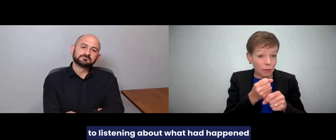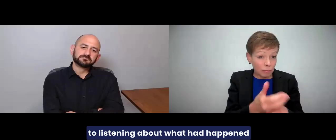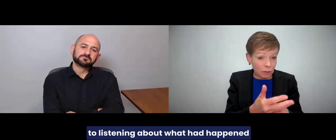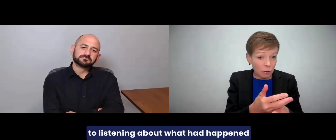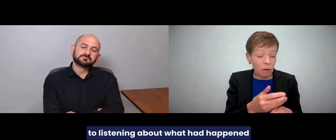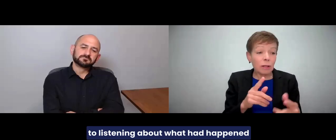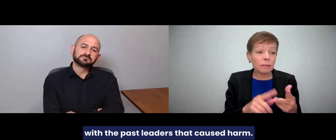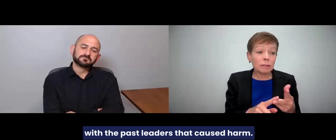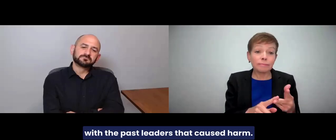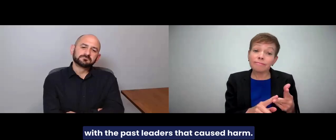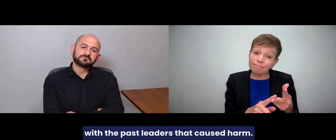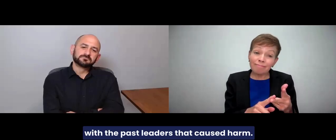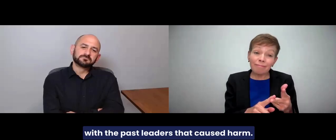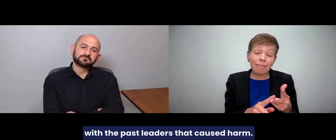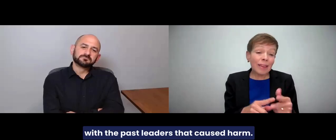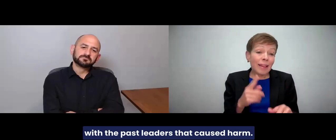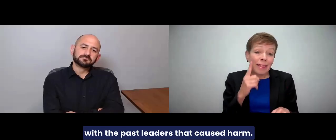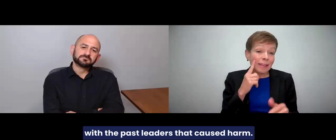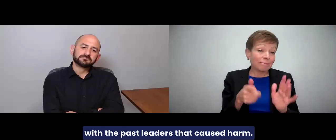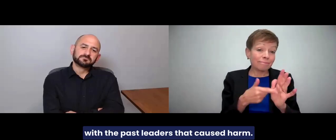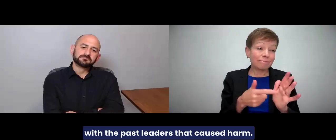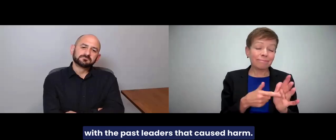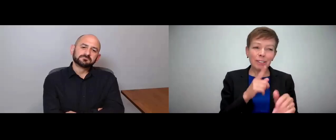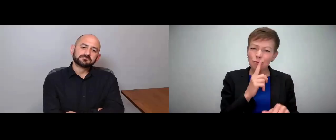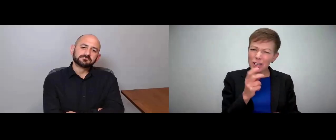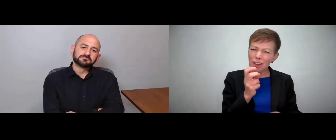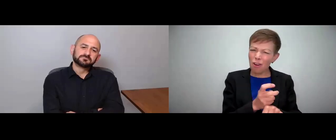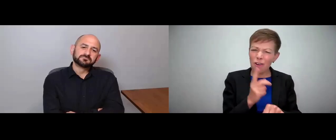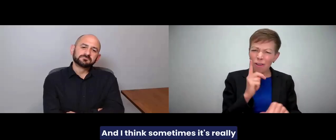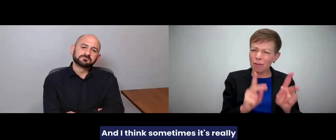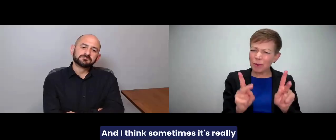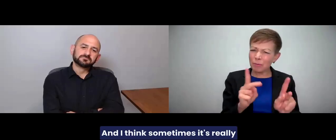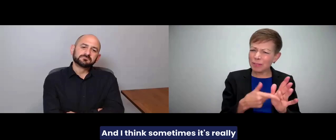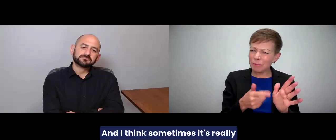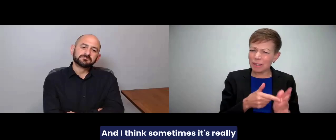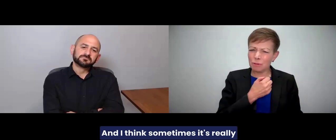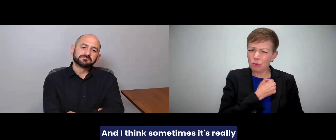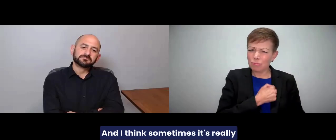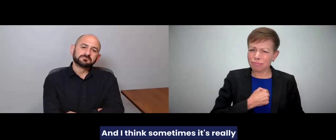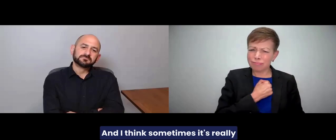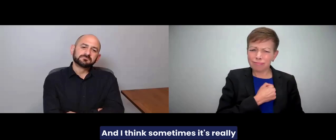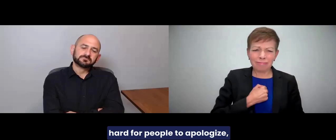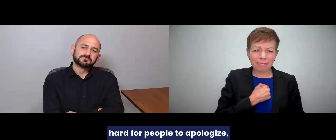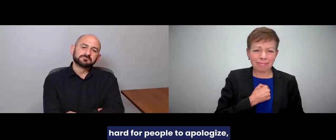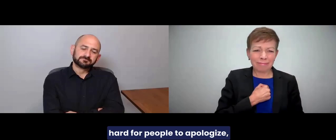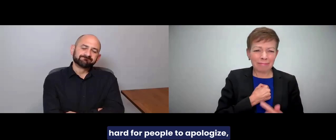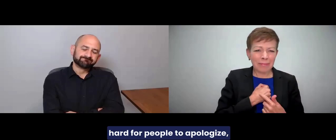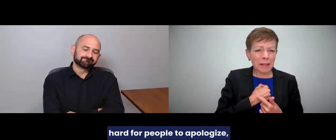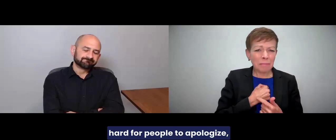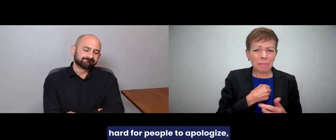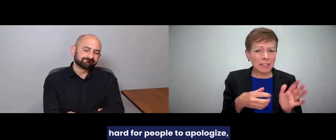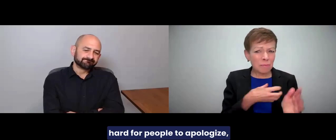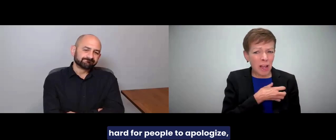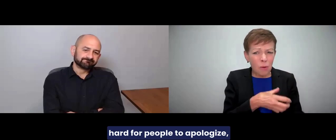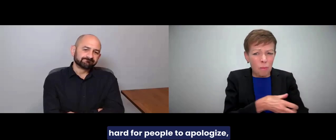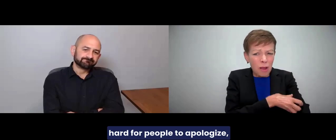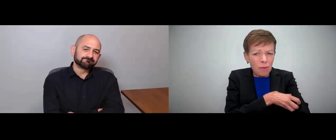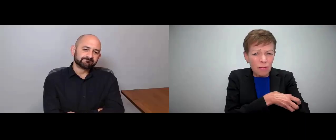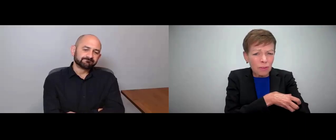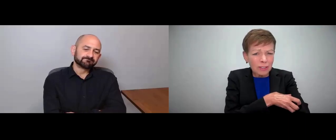about what had happened with the past leaders that caused harm. And I think sometimes it's really hard for people to